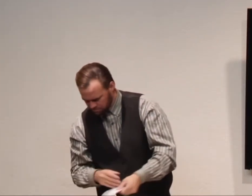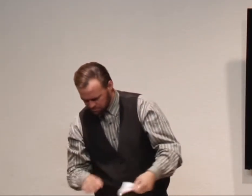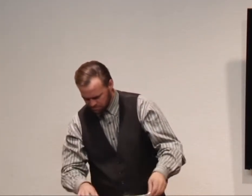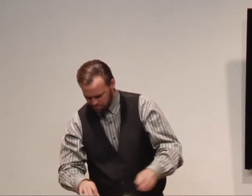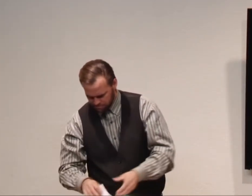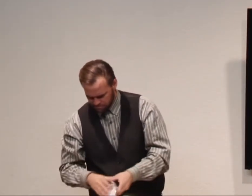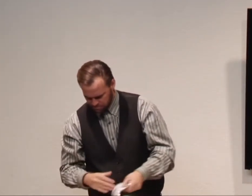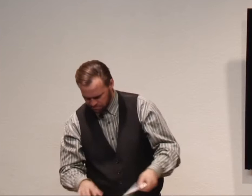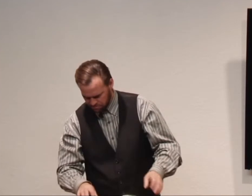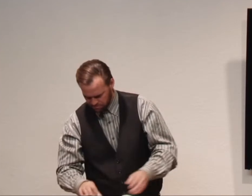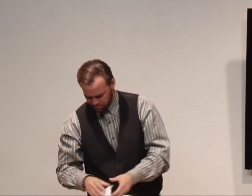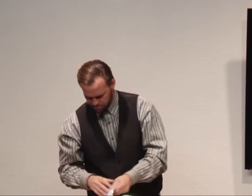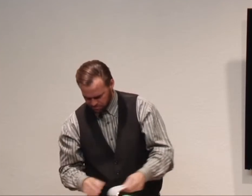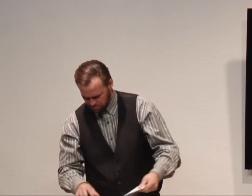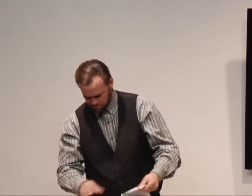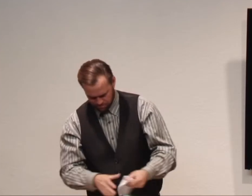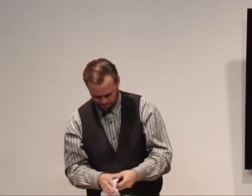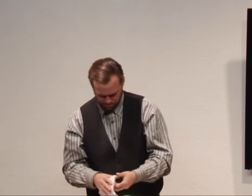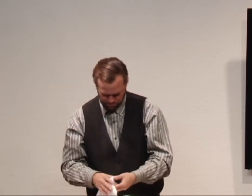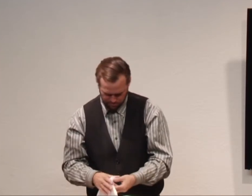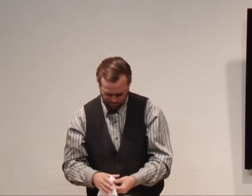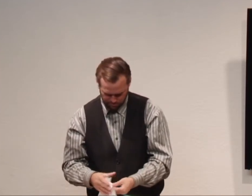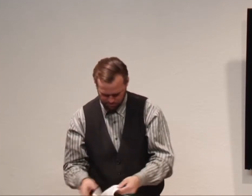Old Testament isn't important.